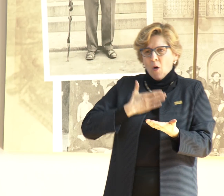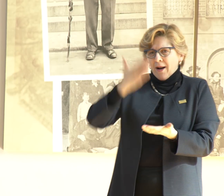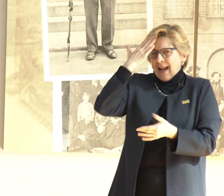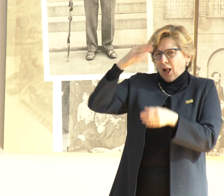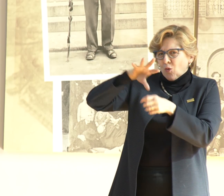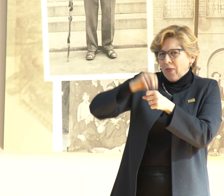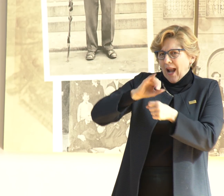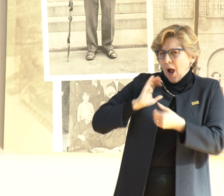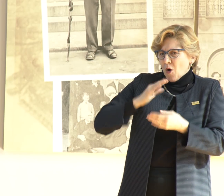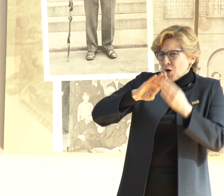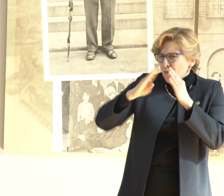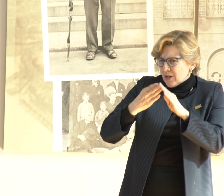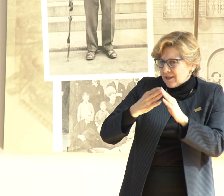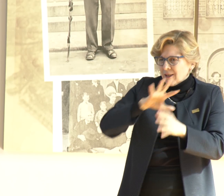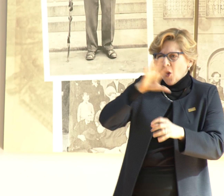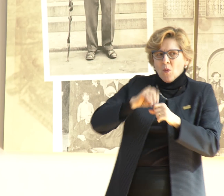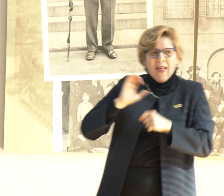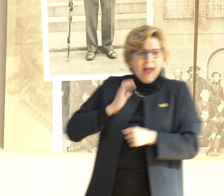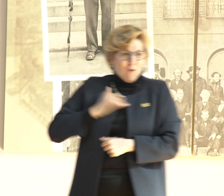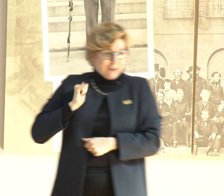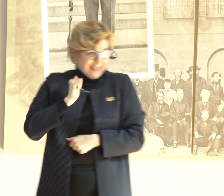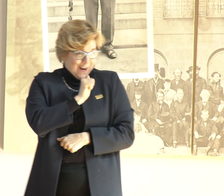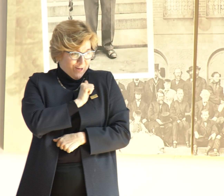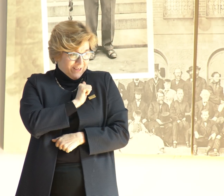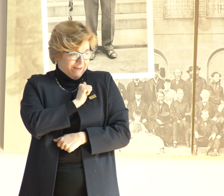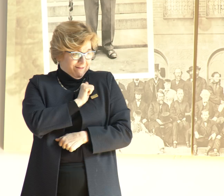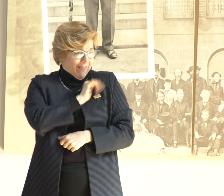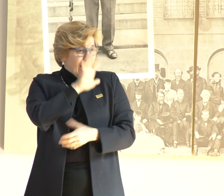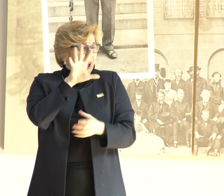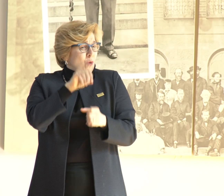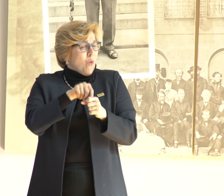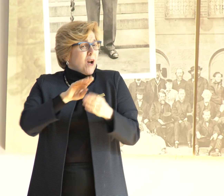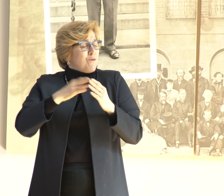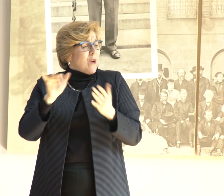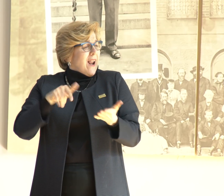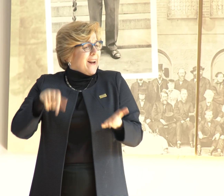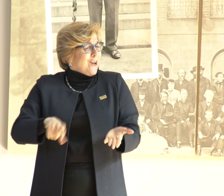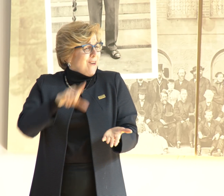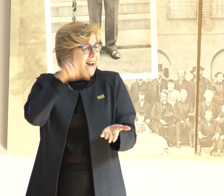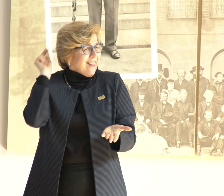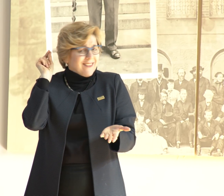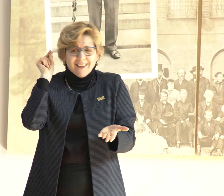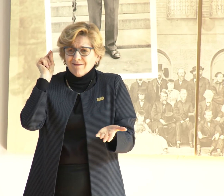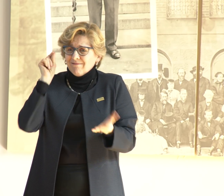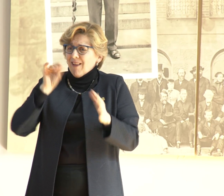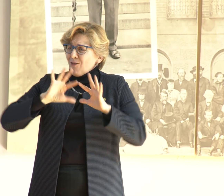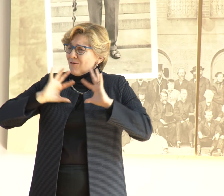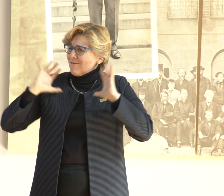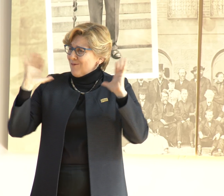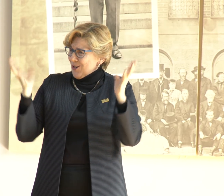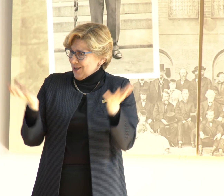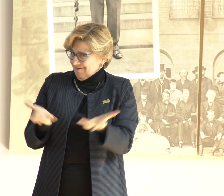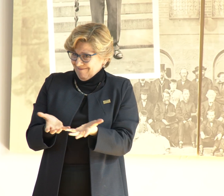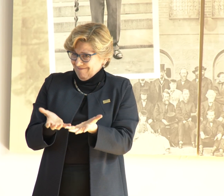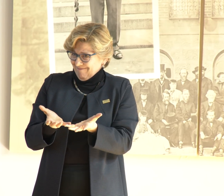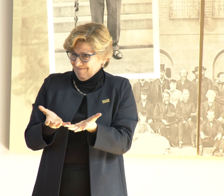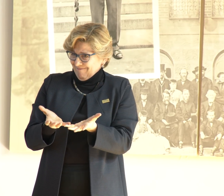legacy, the discovery, the power found within our community and ourselves. We have a